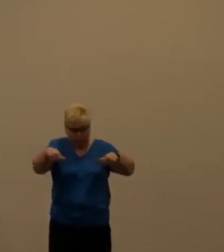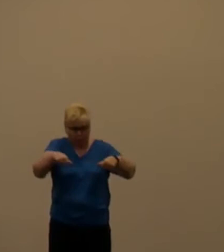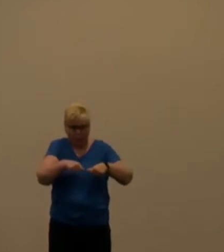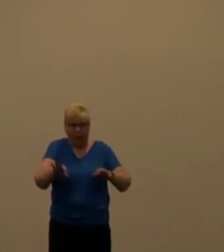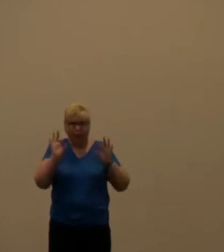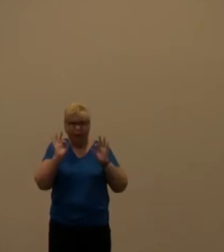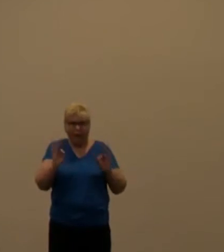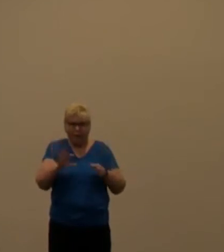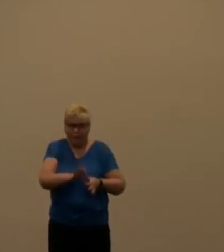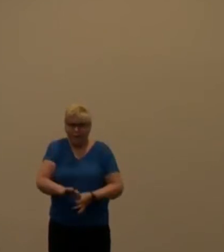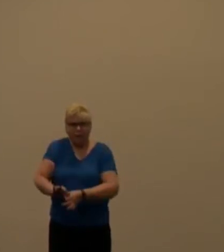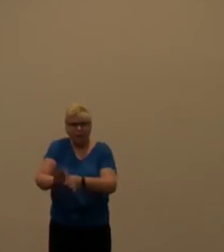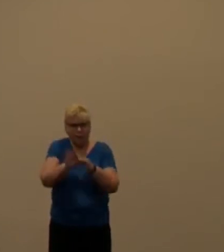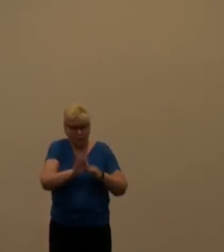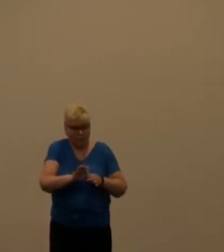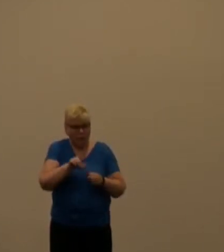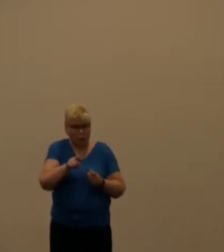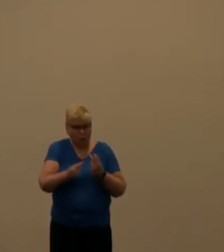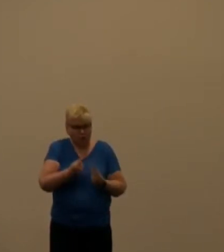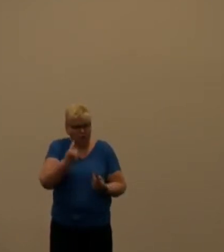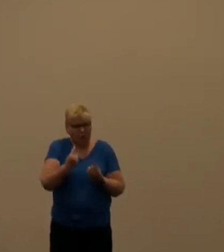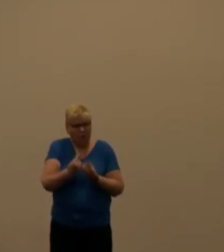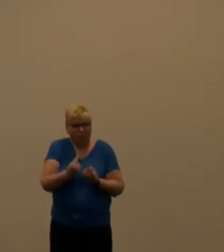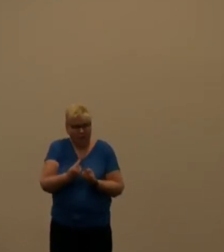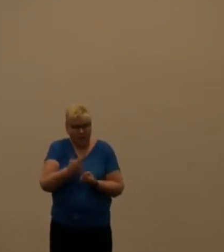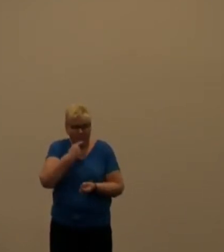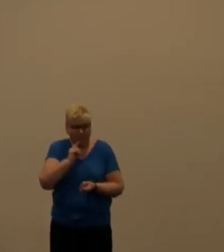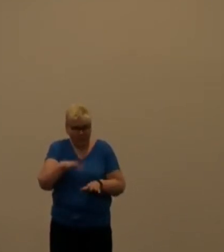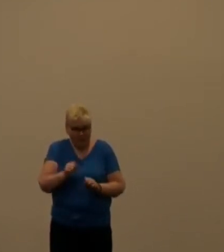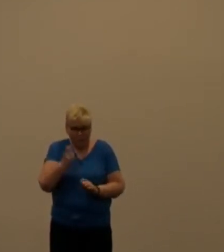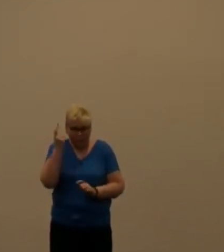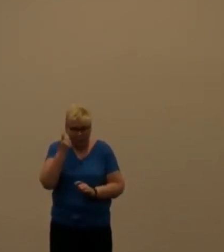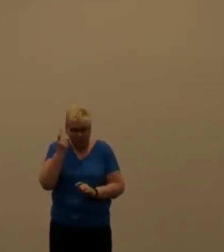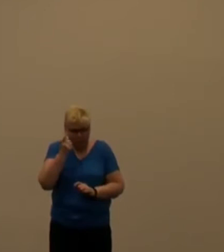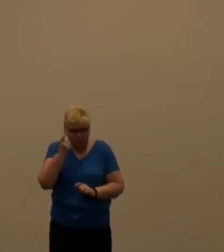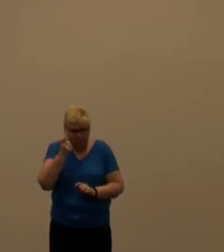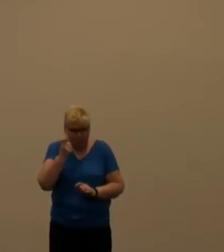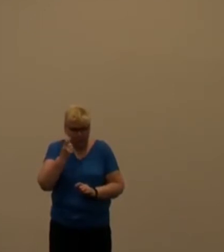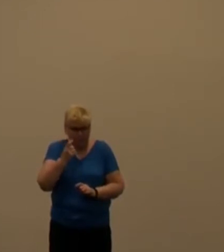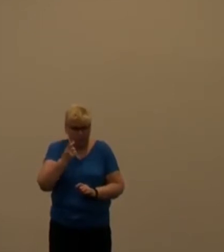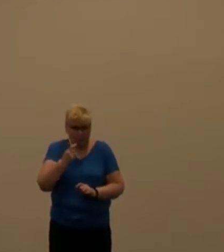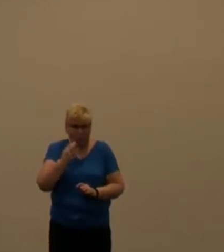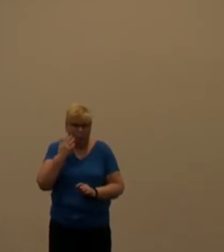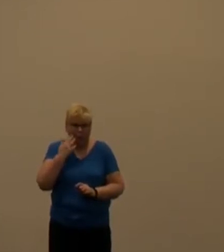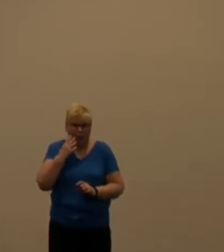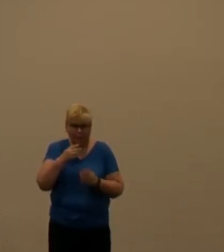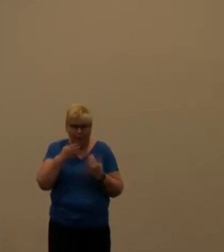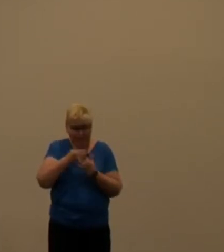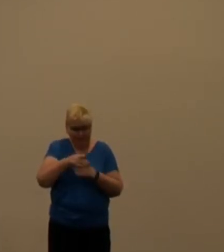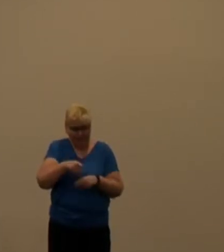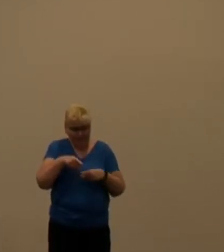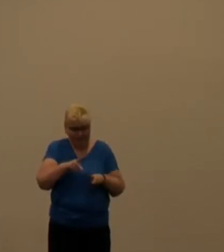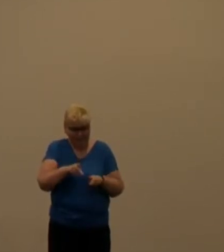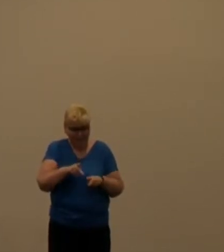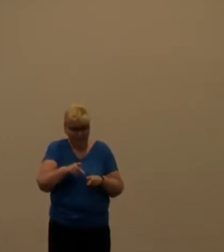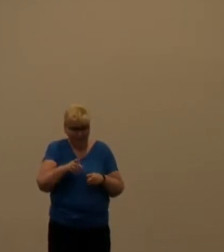had a clue. And that is another thing that people are going to start thinking about when they actually access the system is, how is